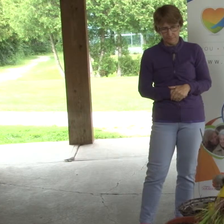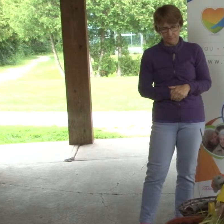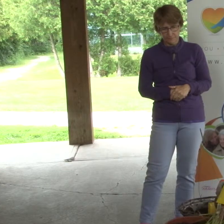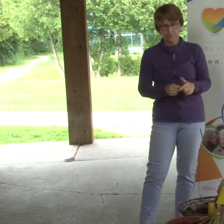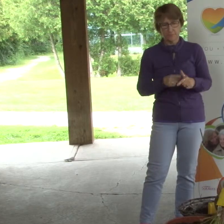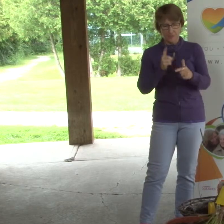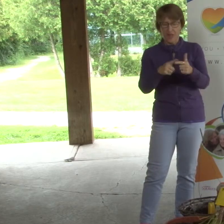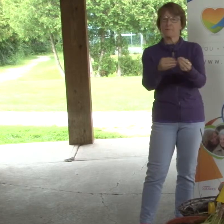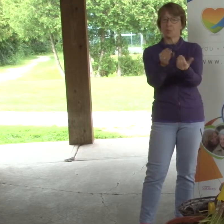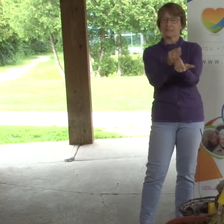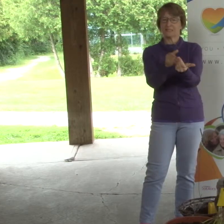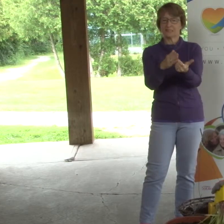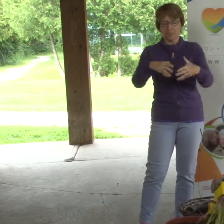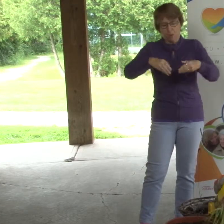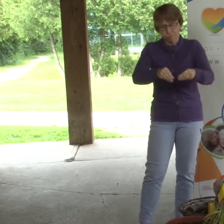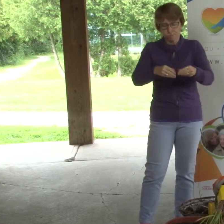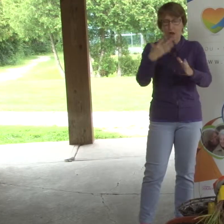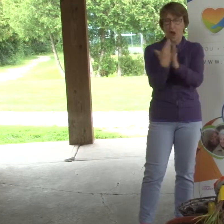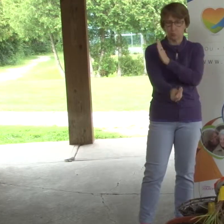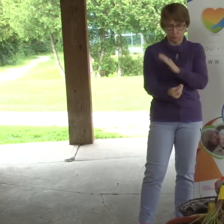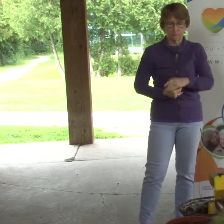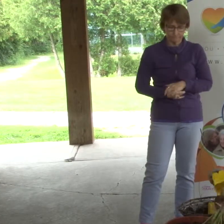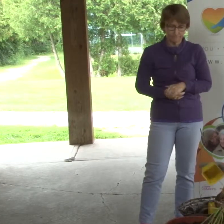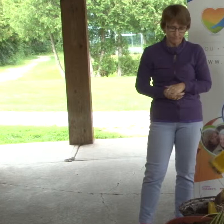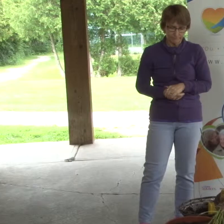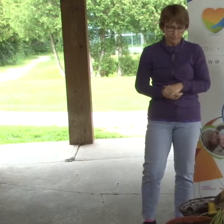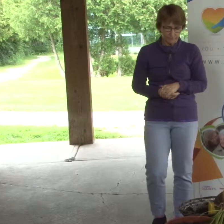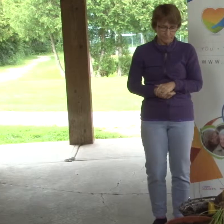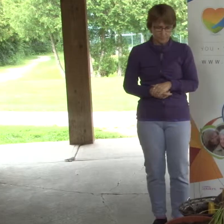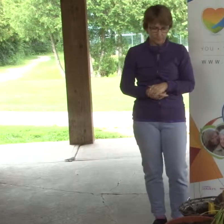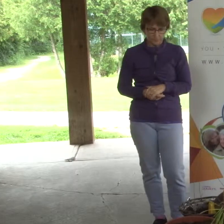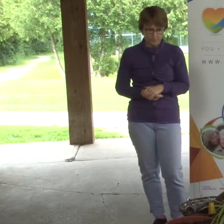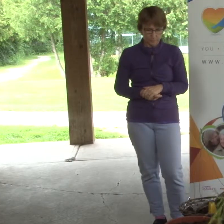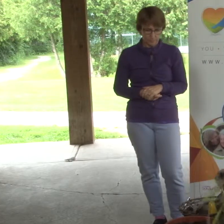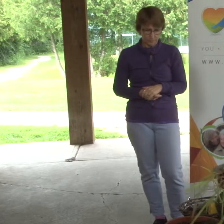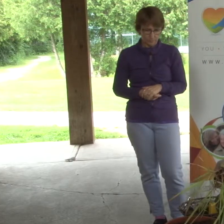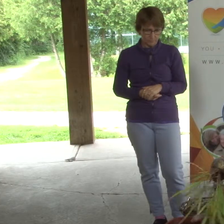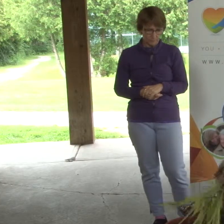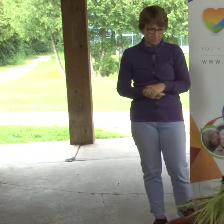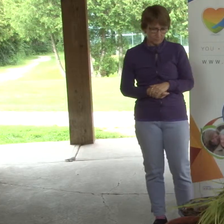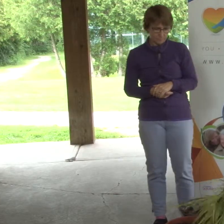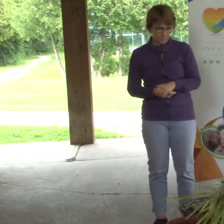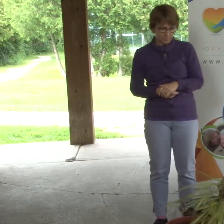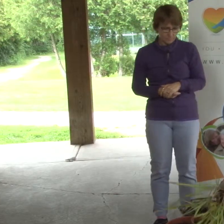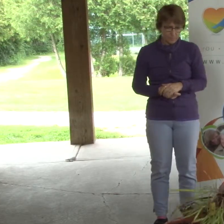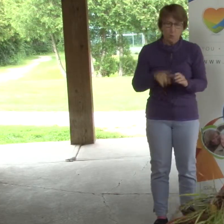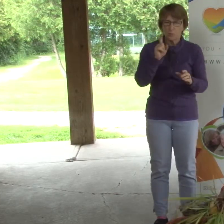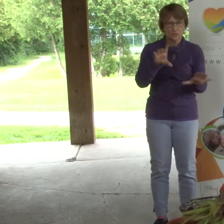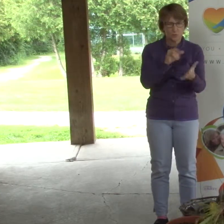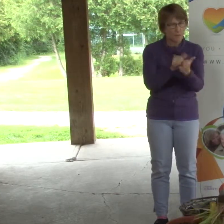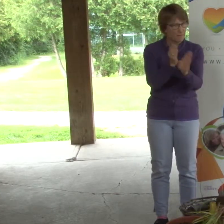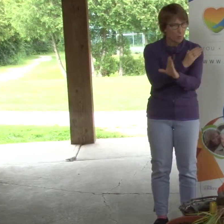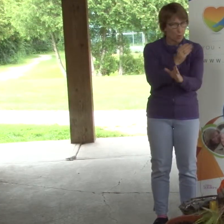we're going to be able to get it out of the pot, and we're actually going to be doing something that we need to do before we plant it.